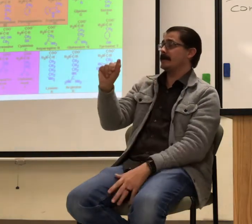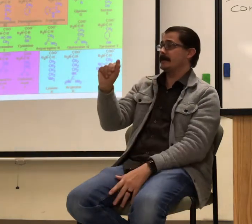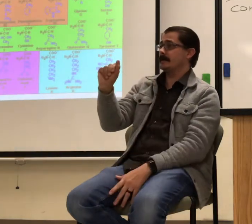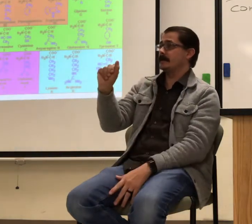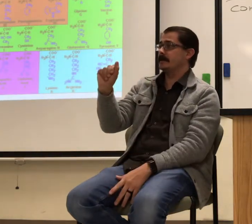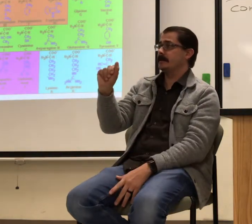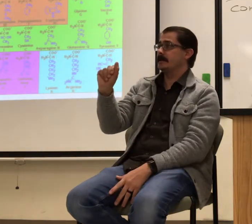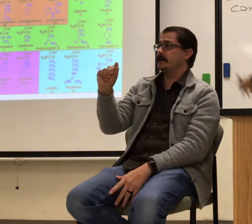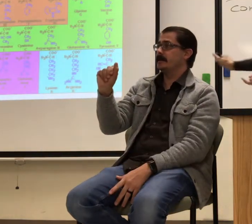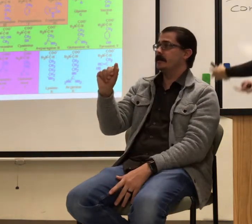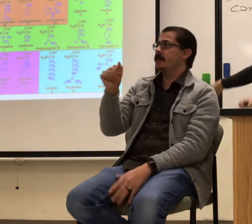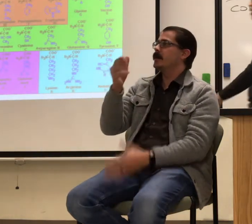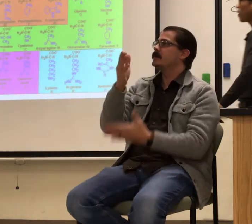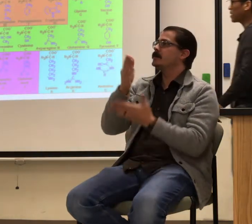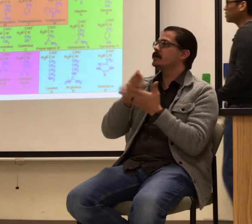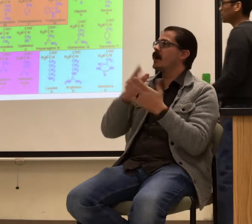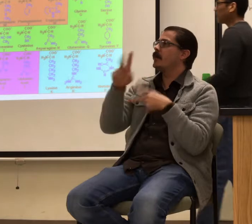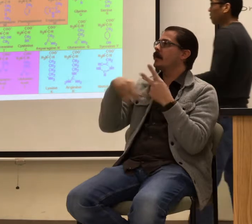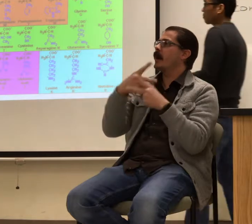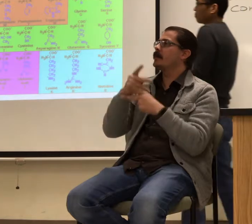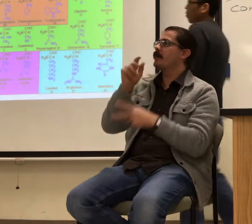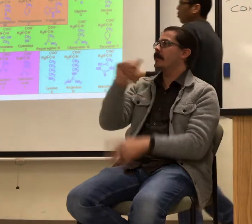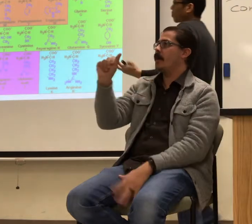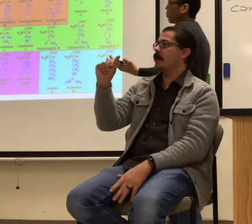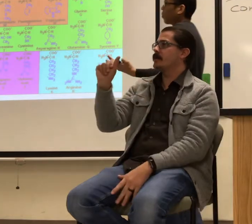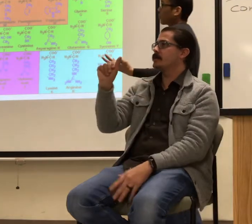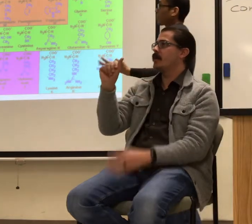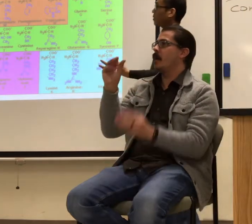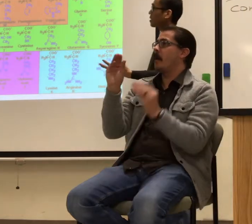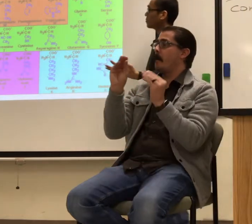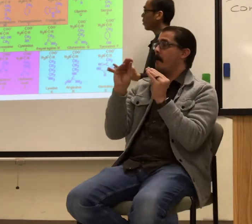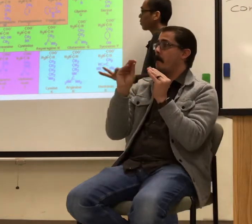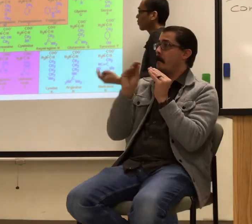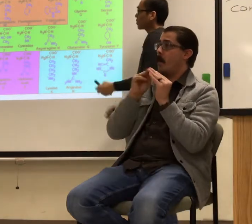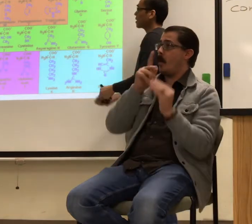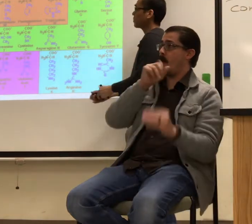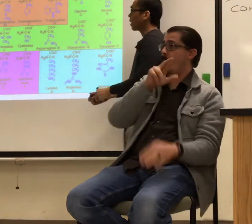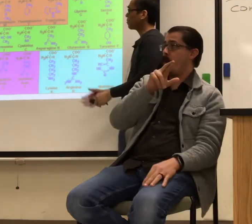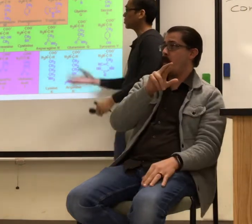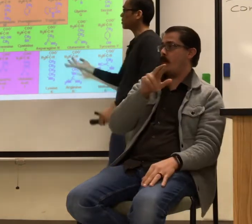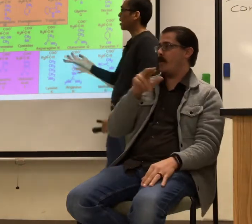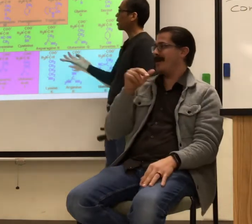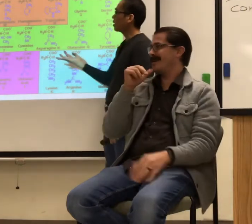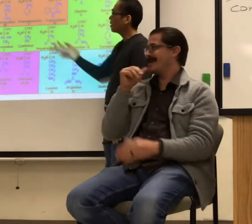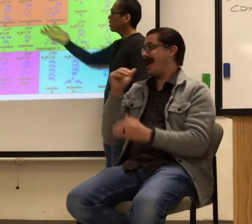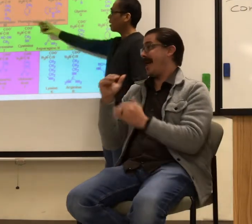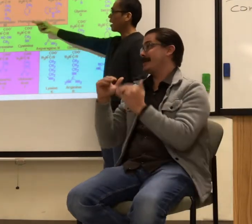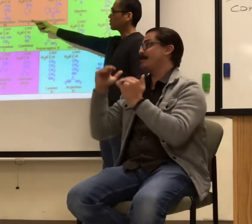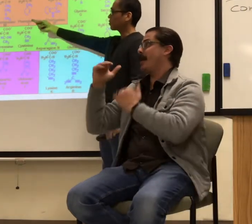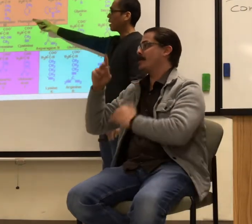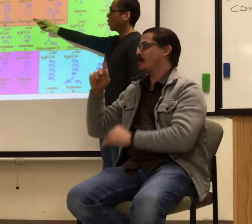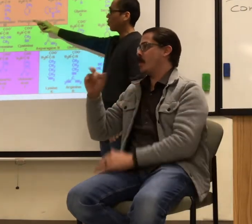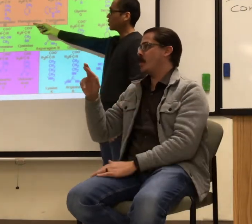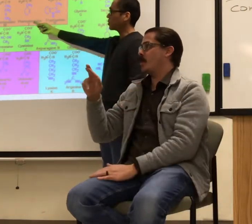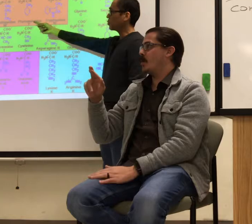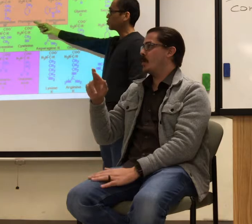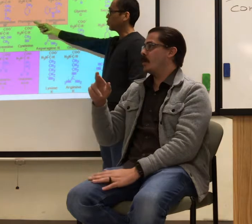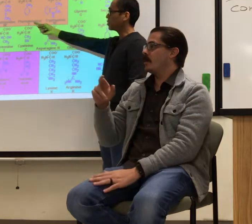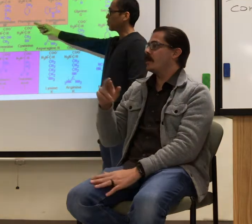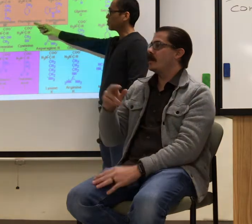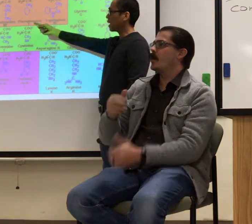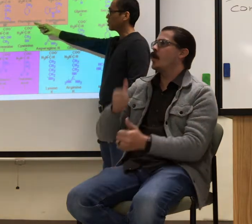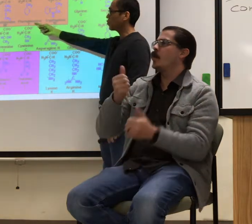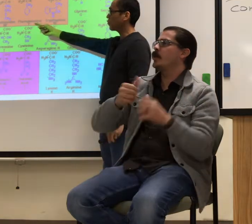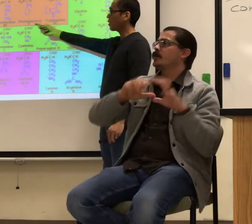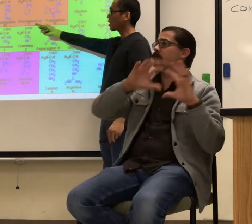there are some kinds of amino acids that are more polar or less polar. For example, I would just say, answer my own question, which